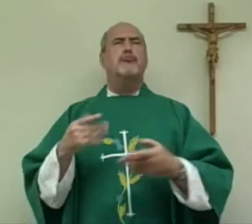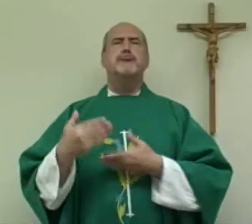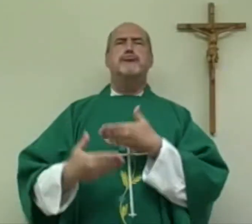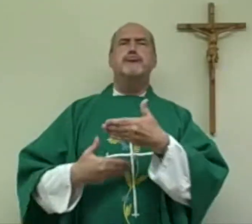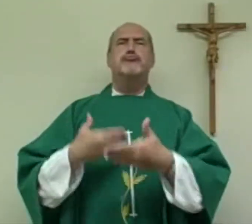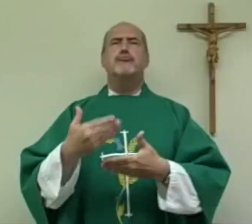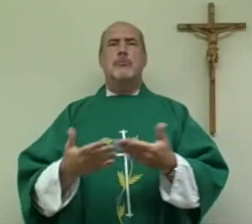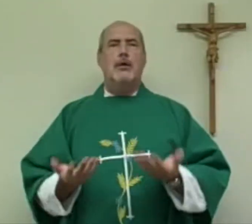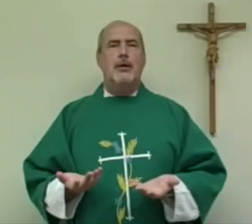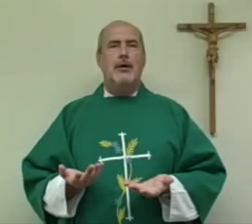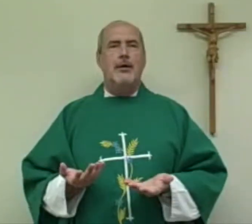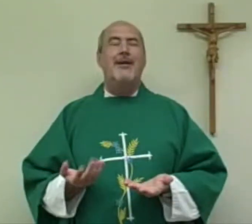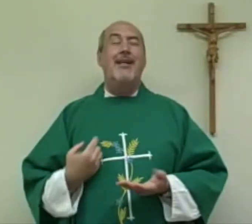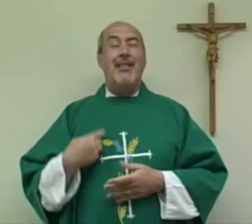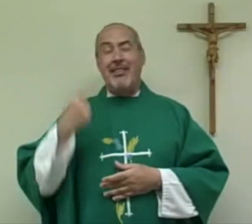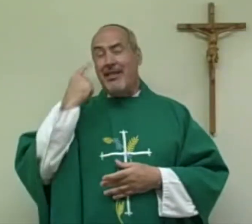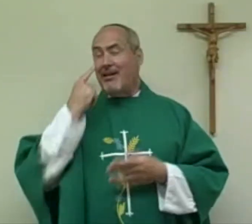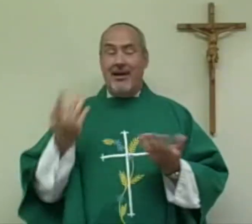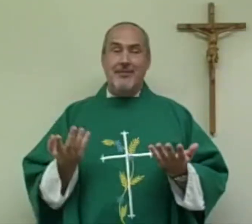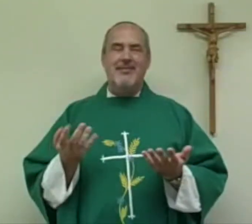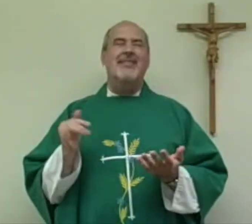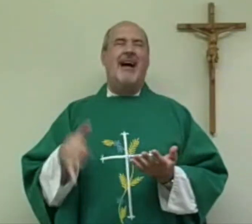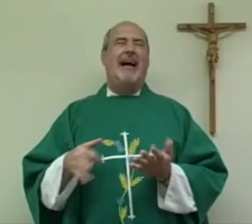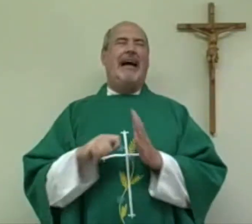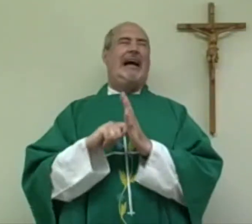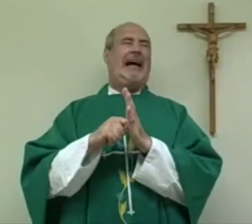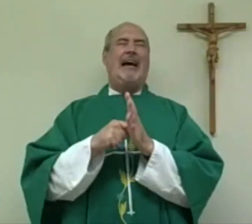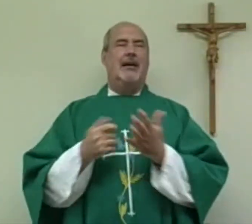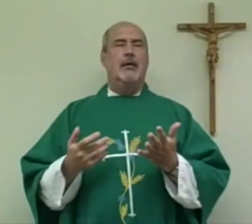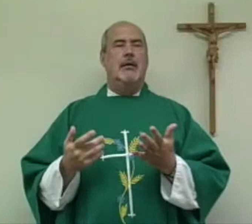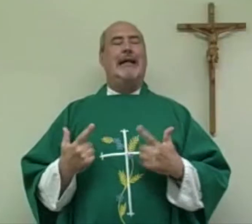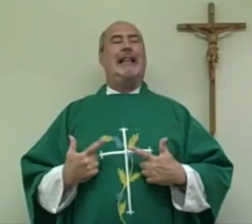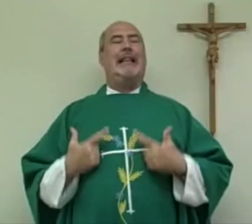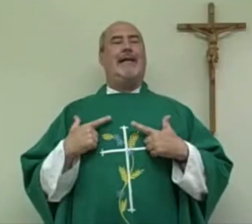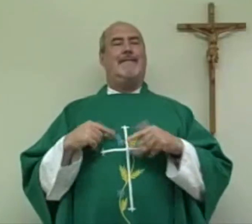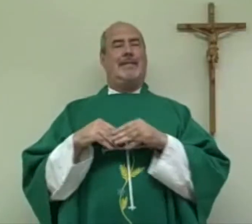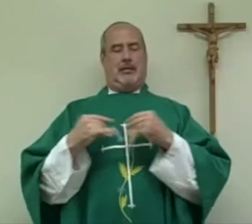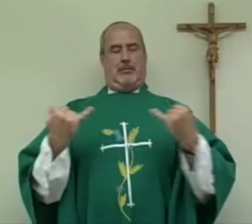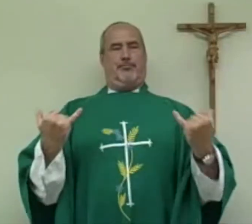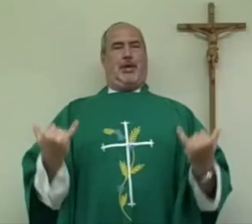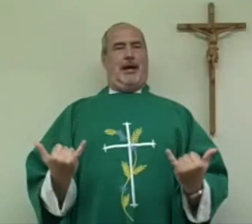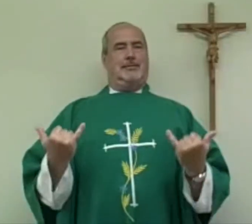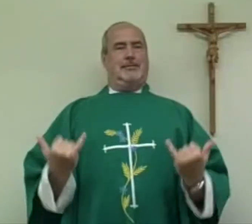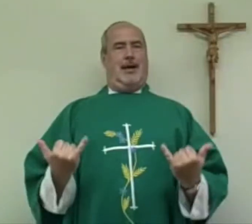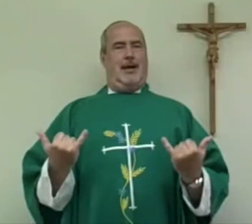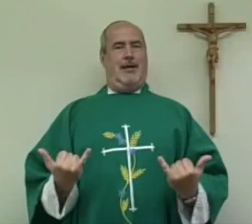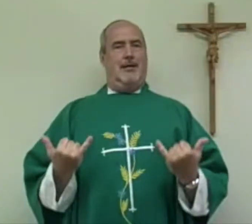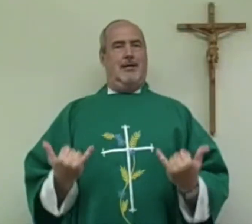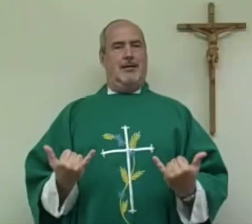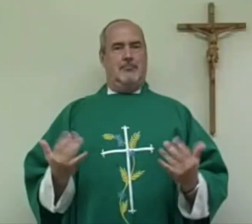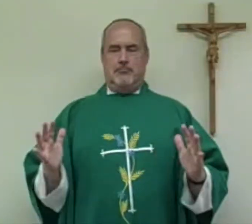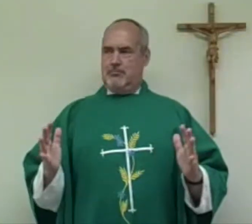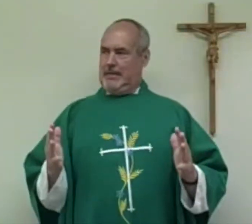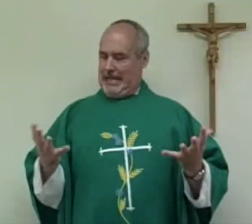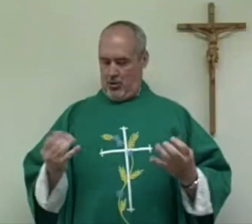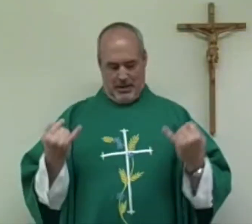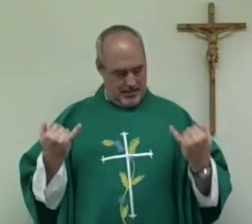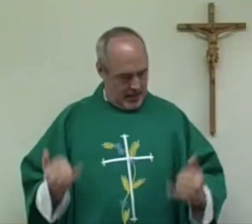Jesus manage to keep his cool and be okay with everything that was going to happen? The